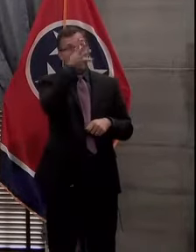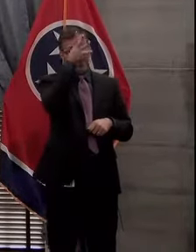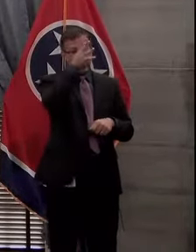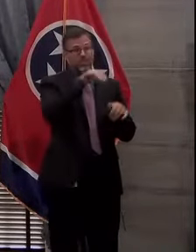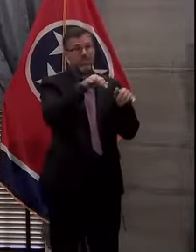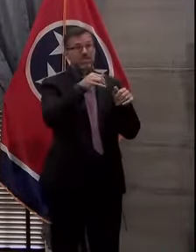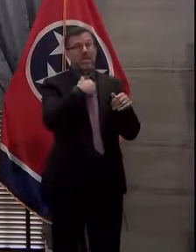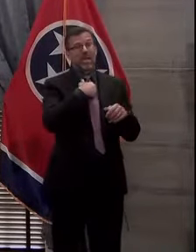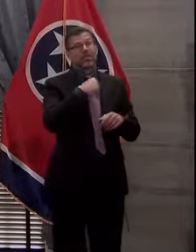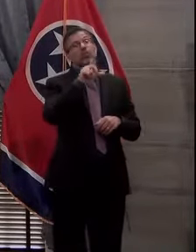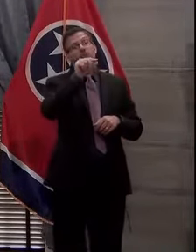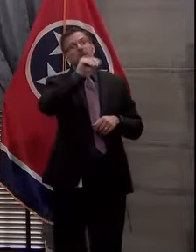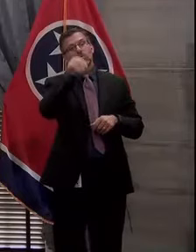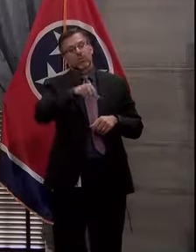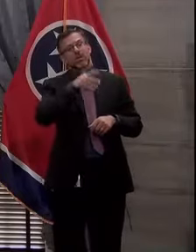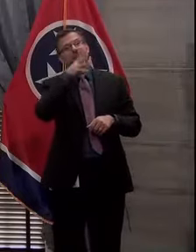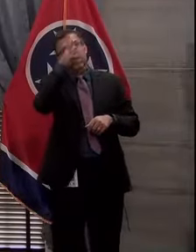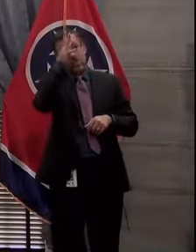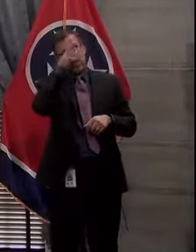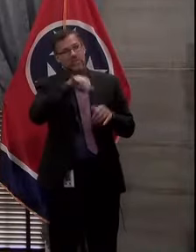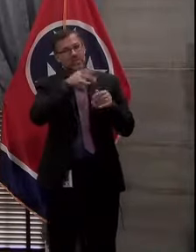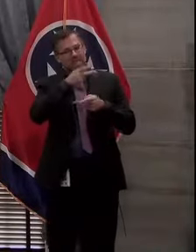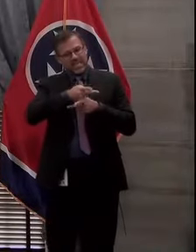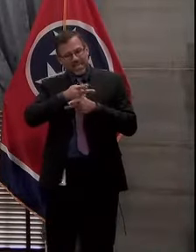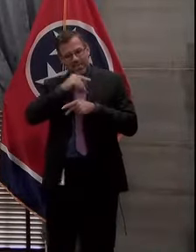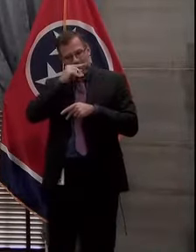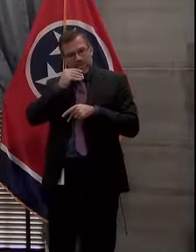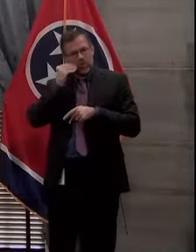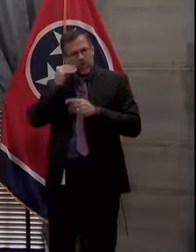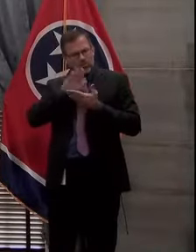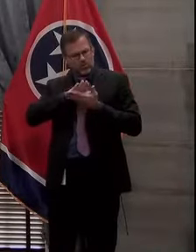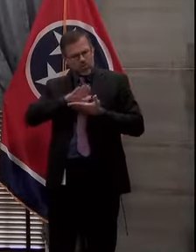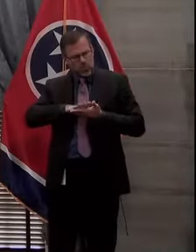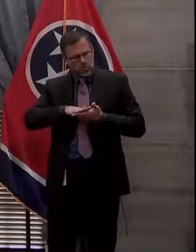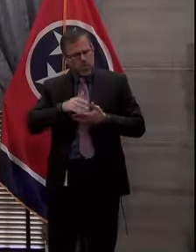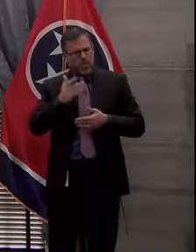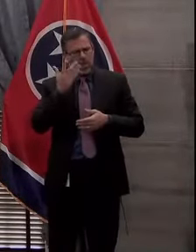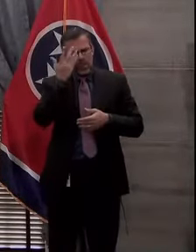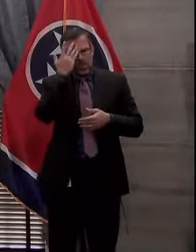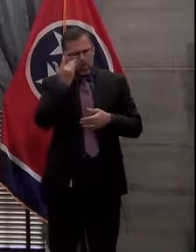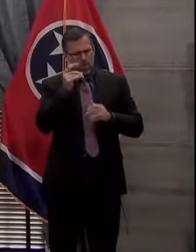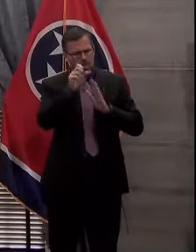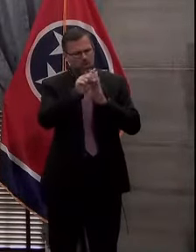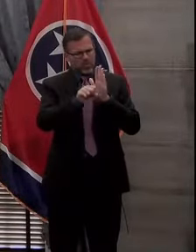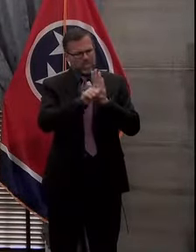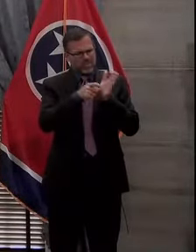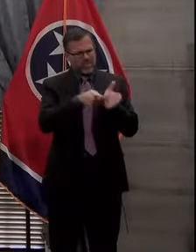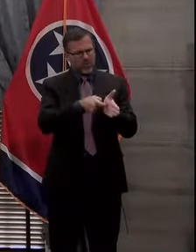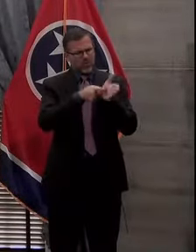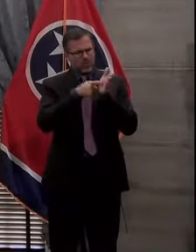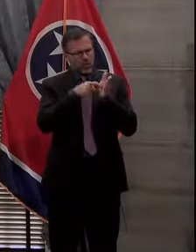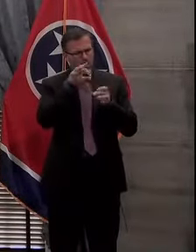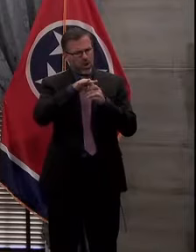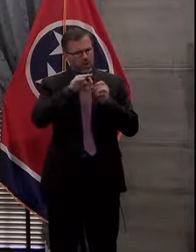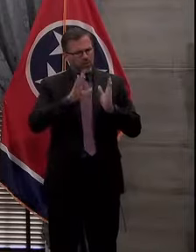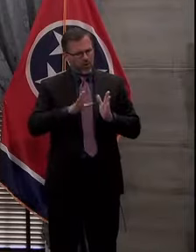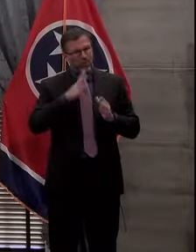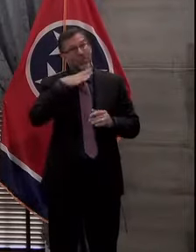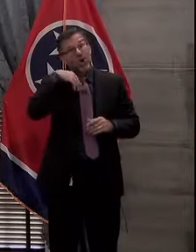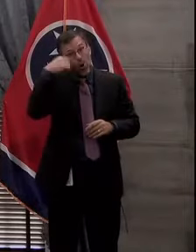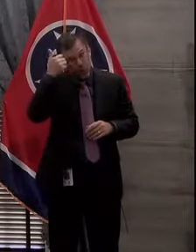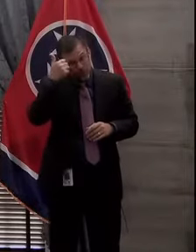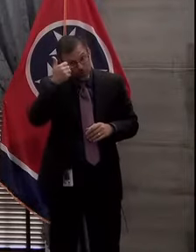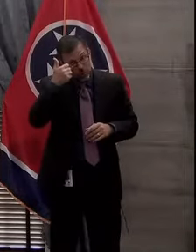from school to avoid exposure to the virus, why would the state require voters, many of whom are older and therefore